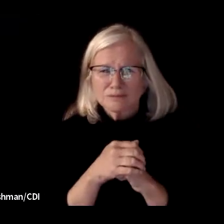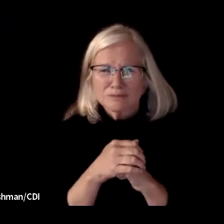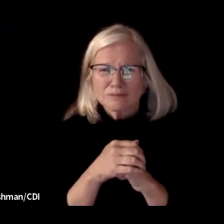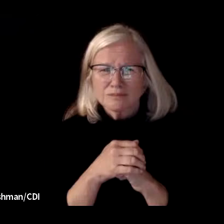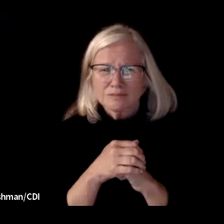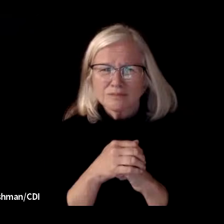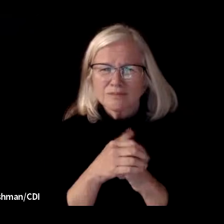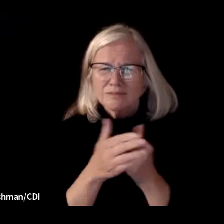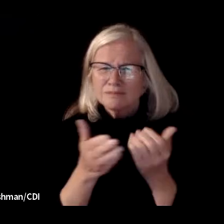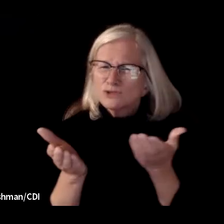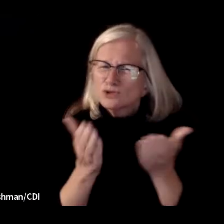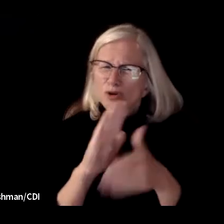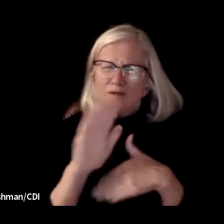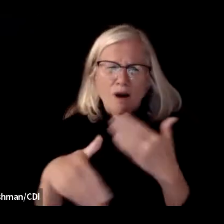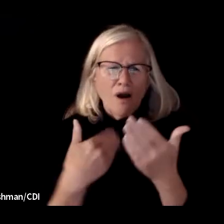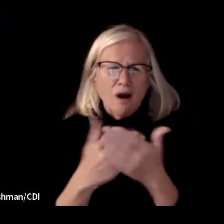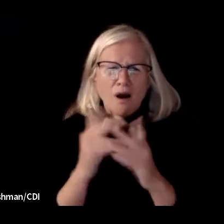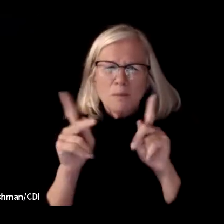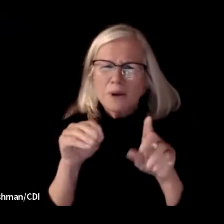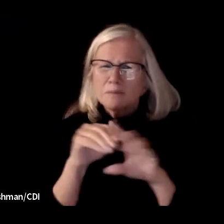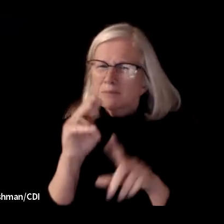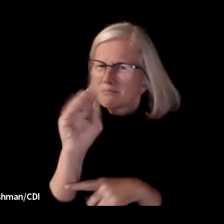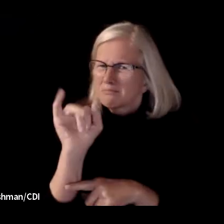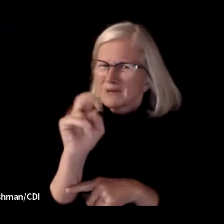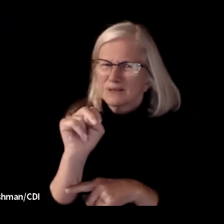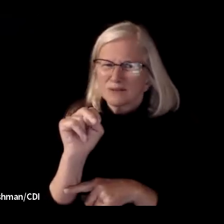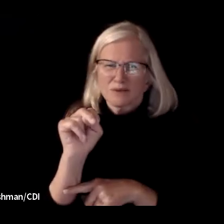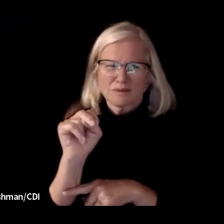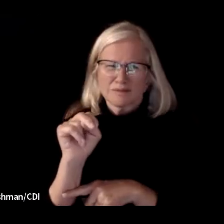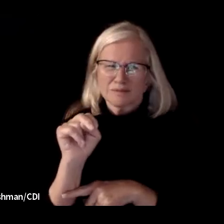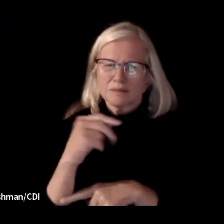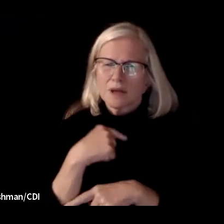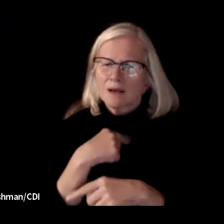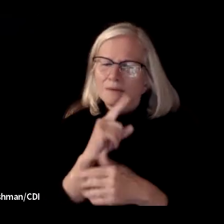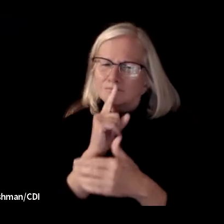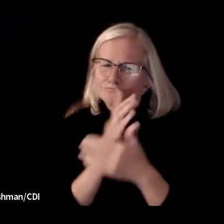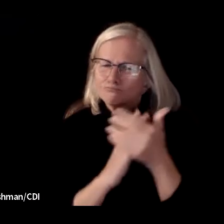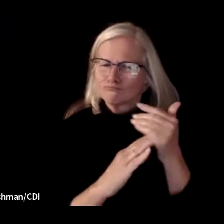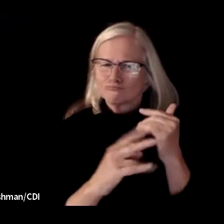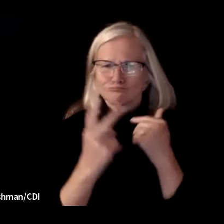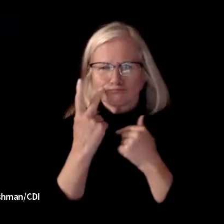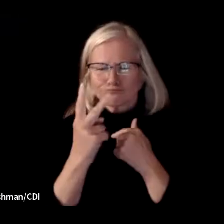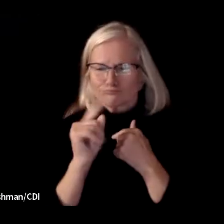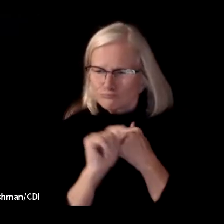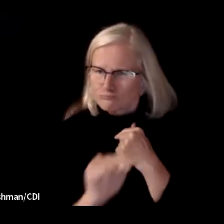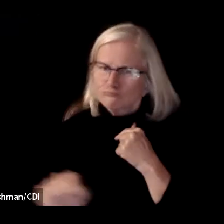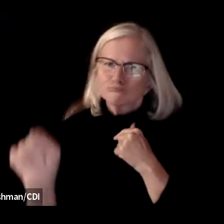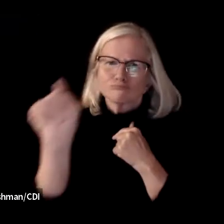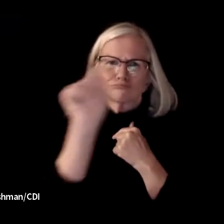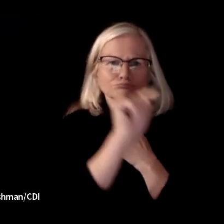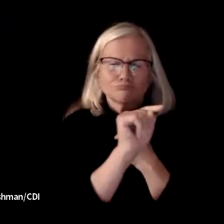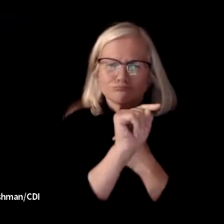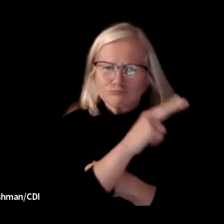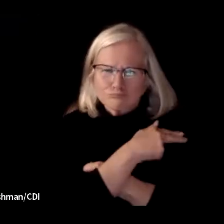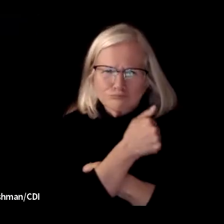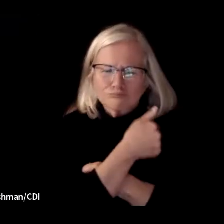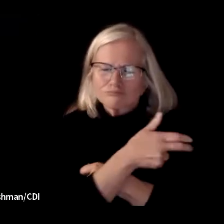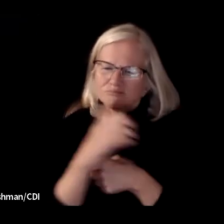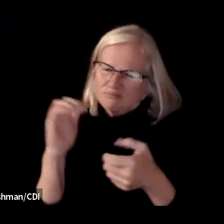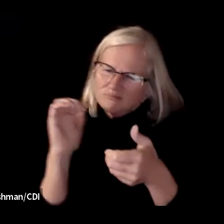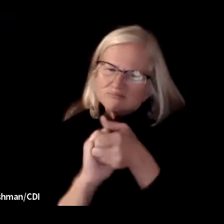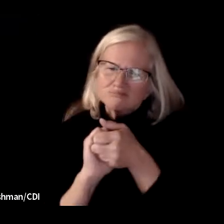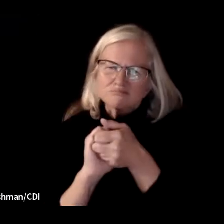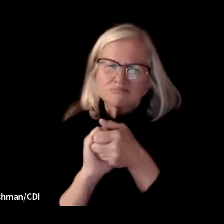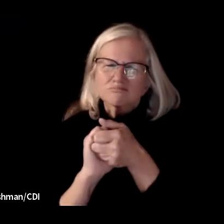I tell you, it's been humbling to see the level of partnership I see every day between the care teams and the leaders from all the hospitals and health systems across the